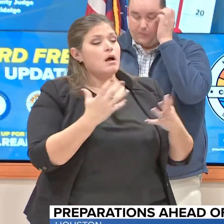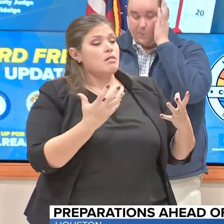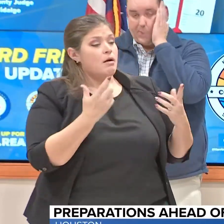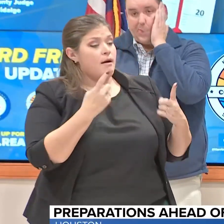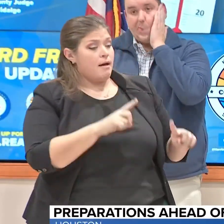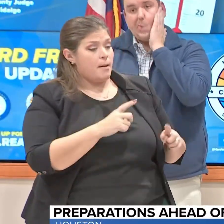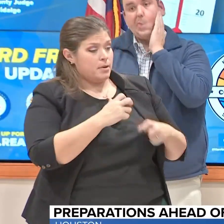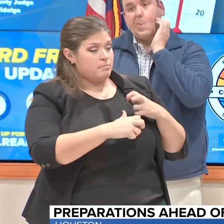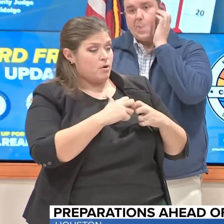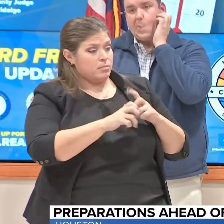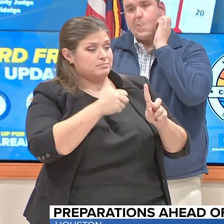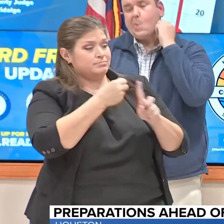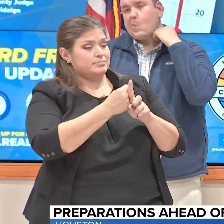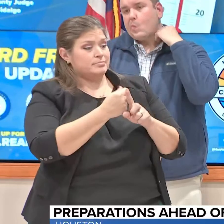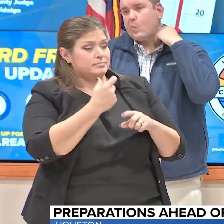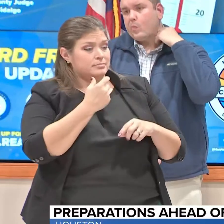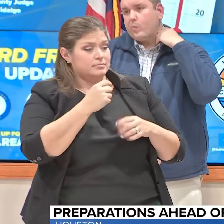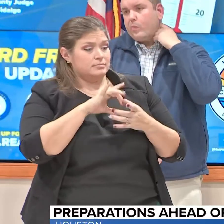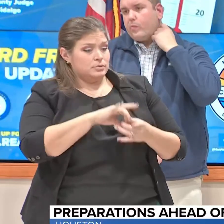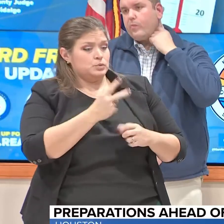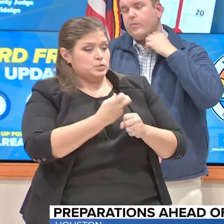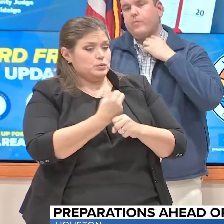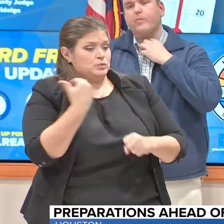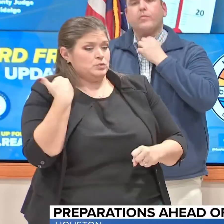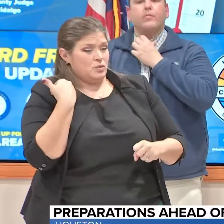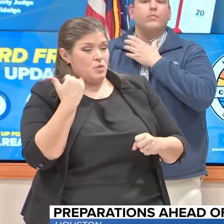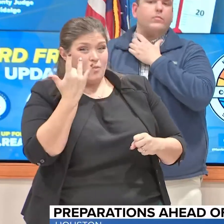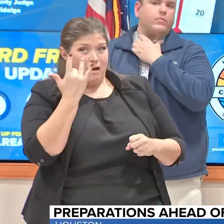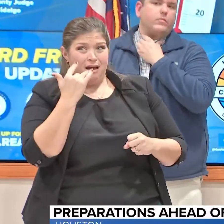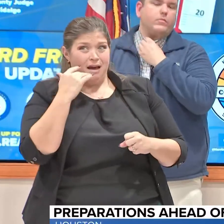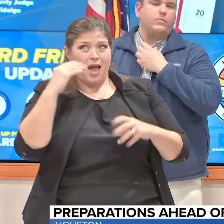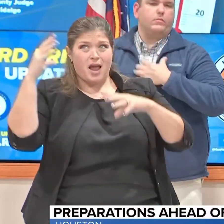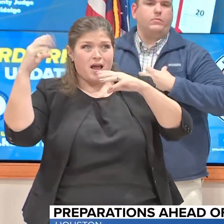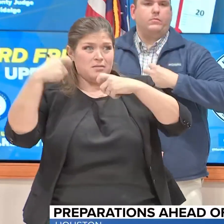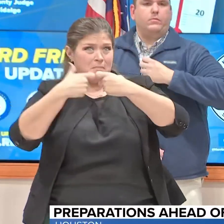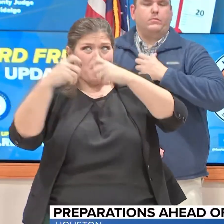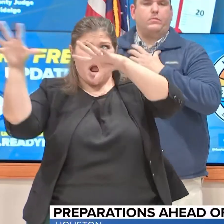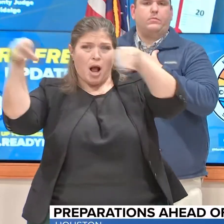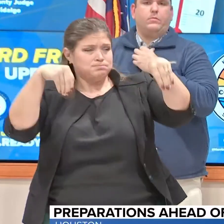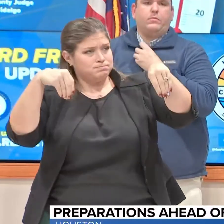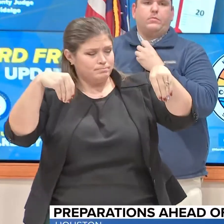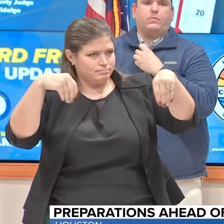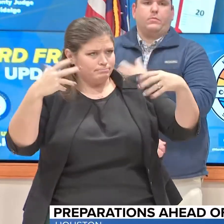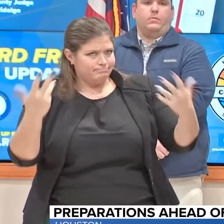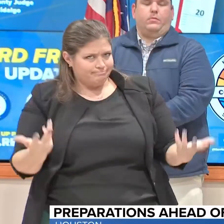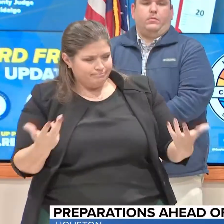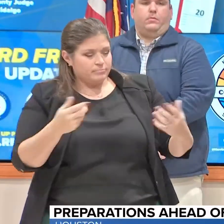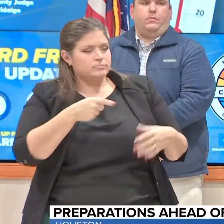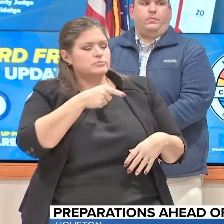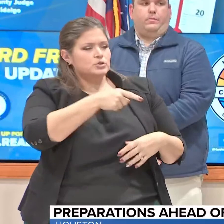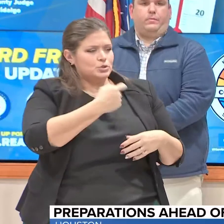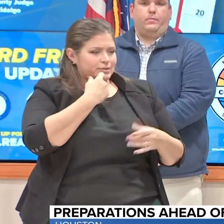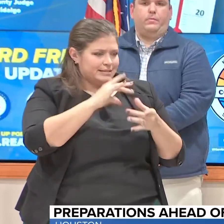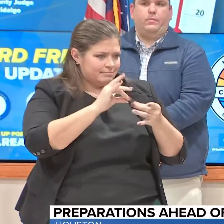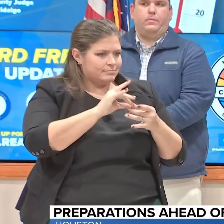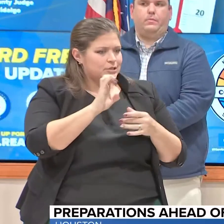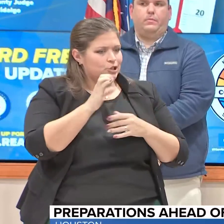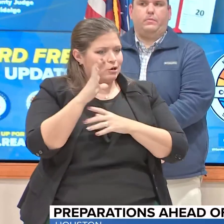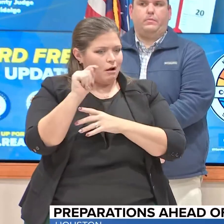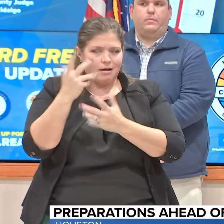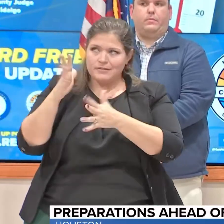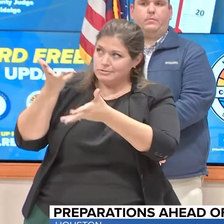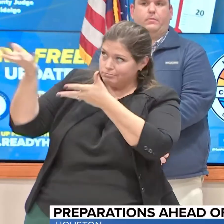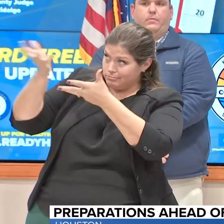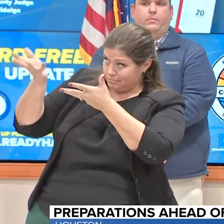ago were caused by the power outage. I know you said that you talked to ERCOT. They're confident that the grid will be